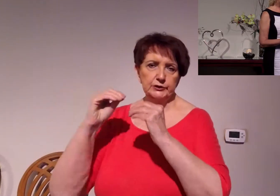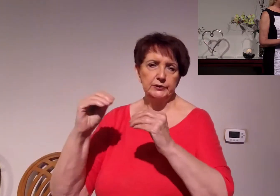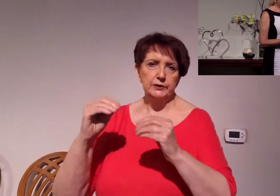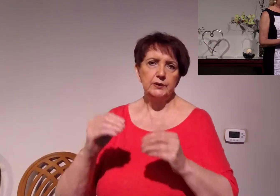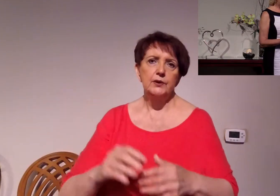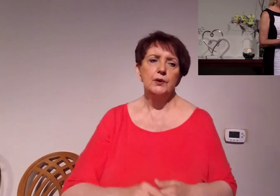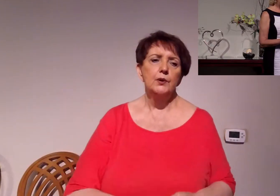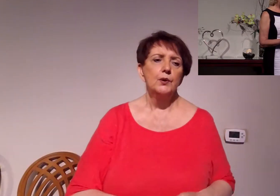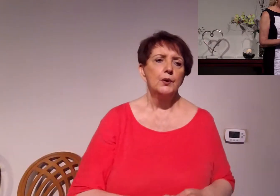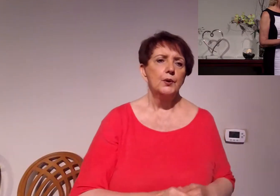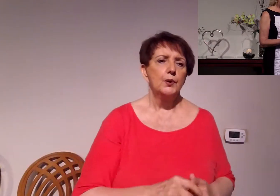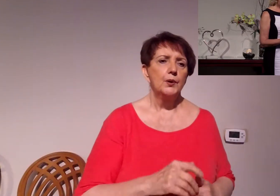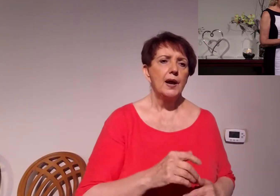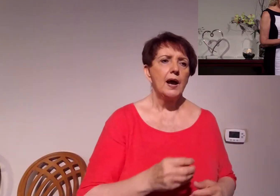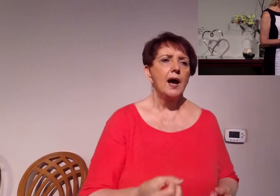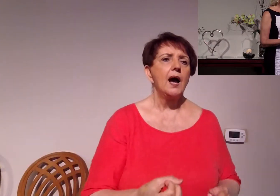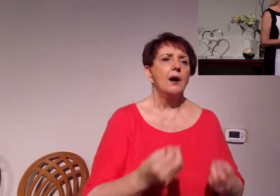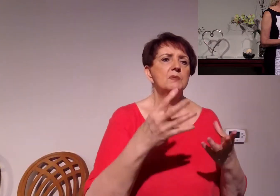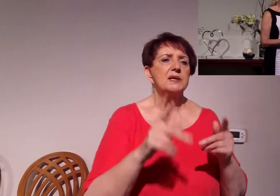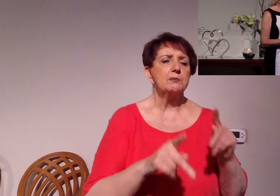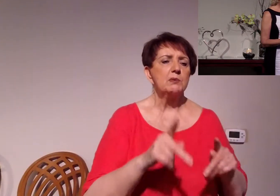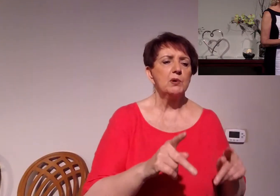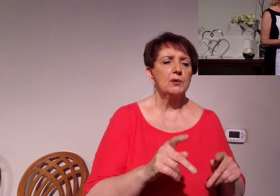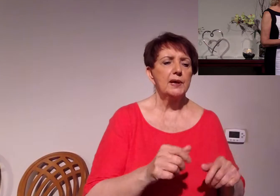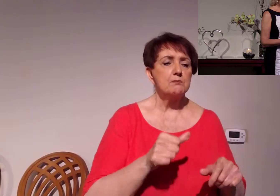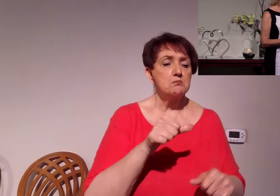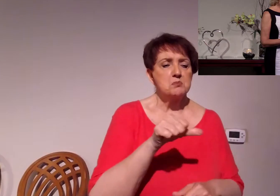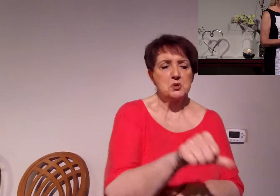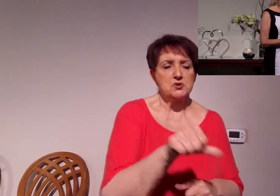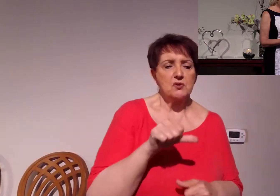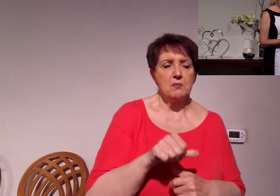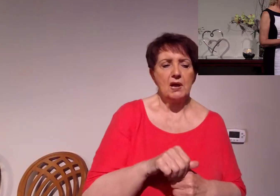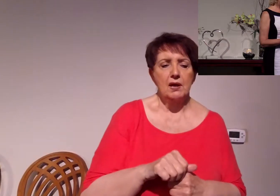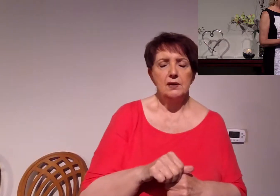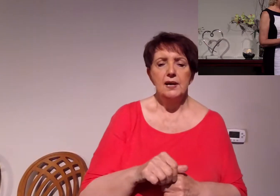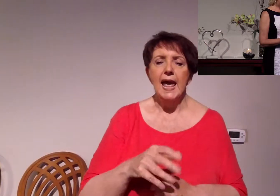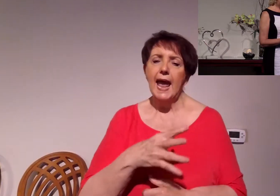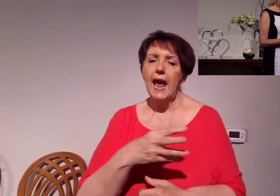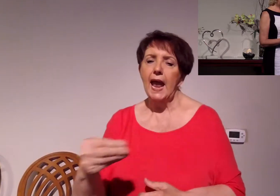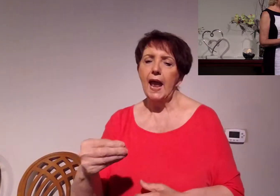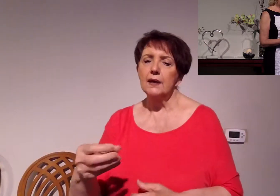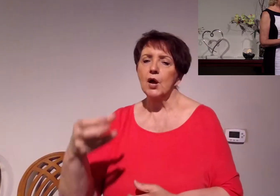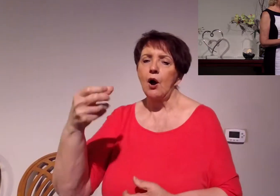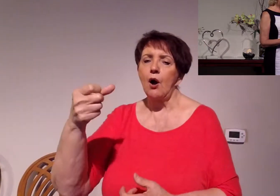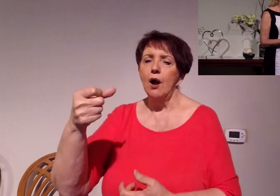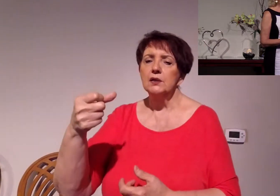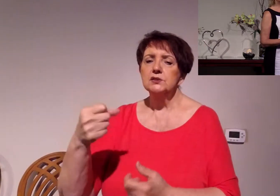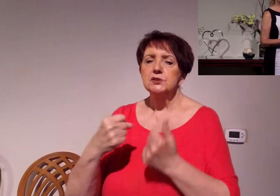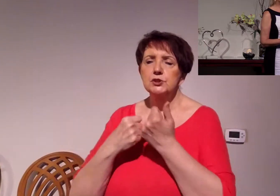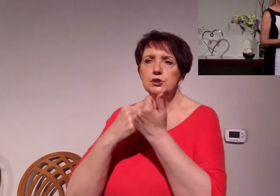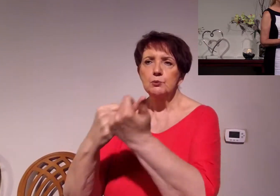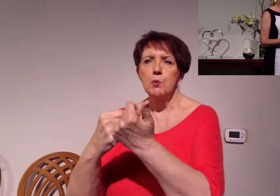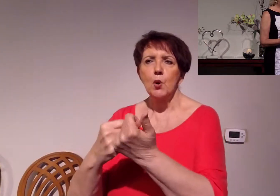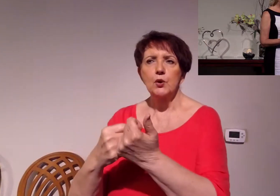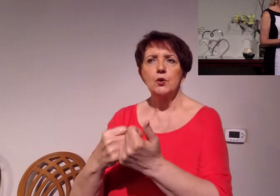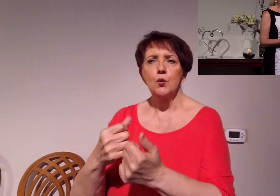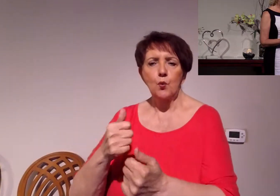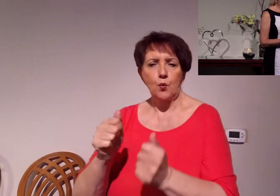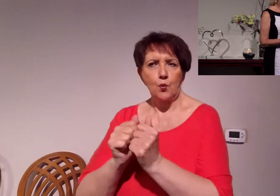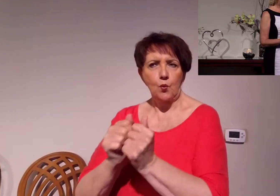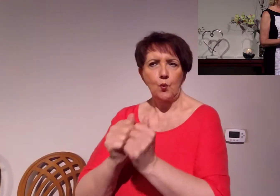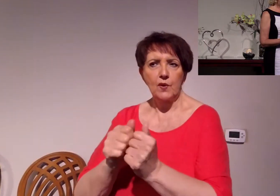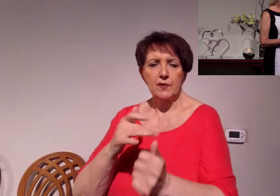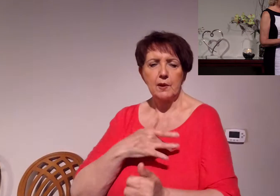both pushing our buttons and holding us compassionately as we enter the depth of our own